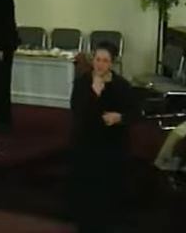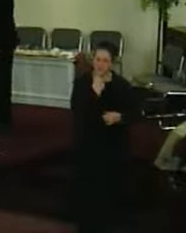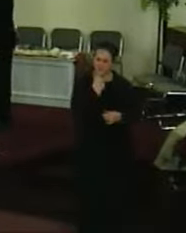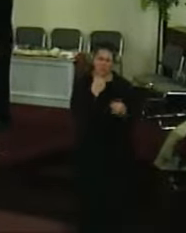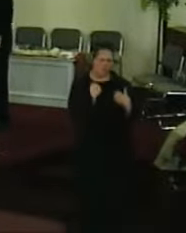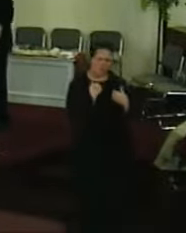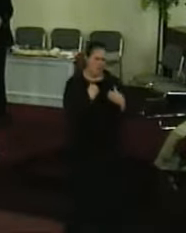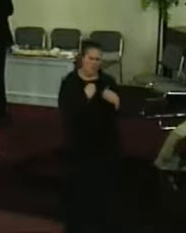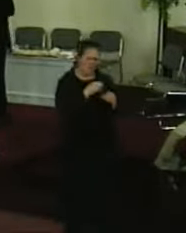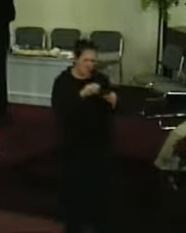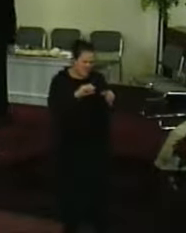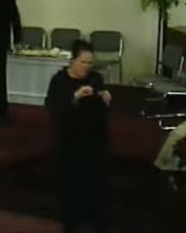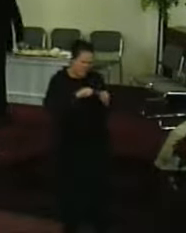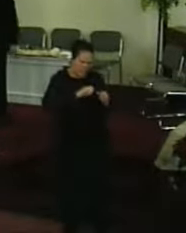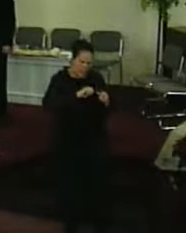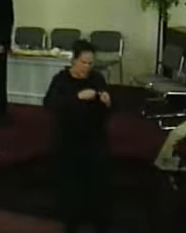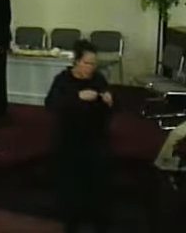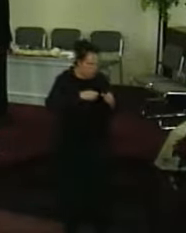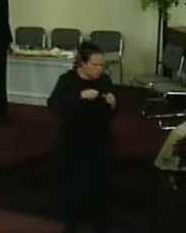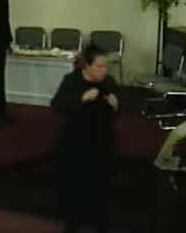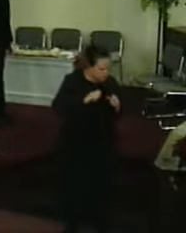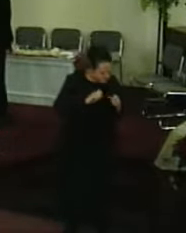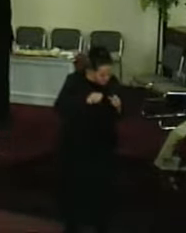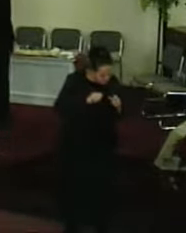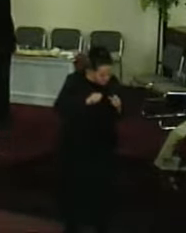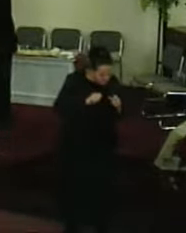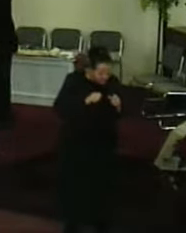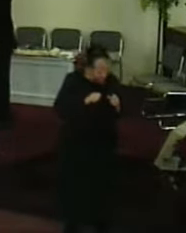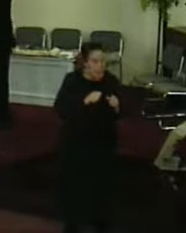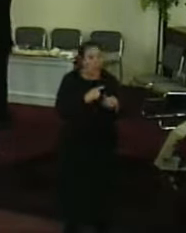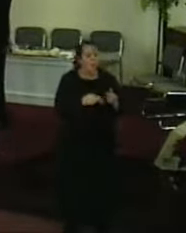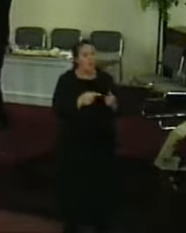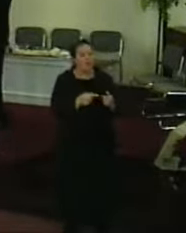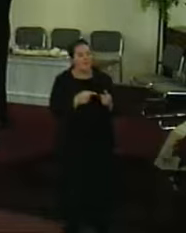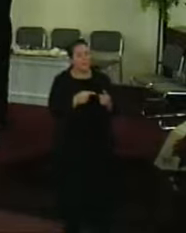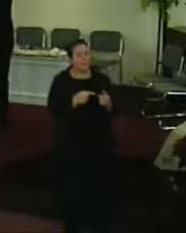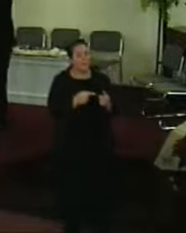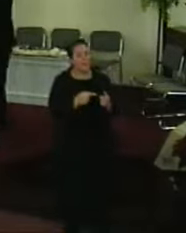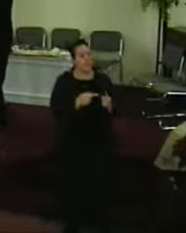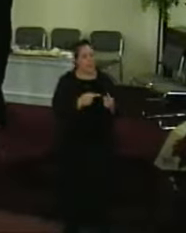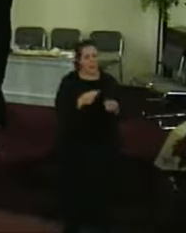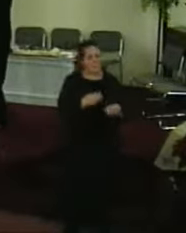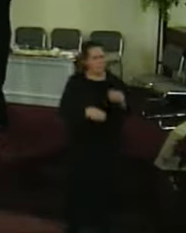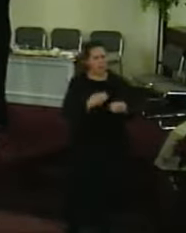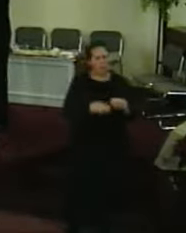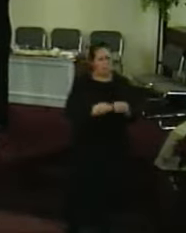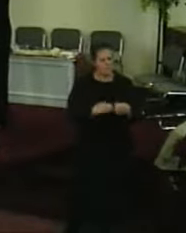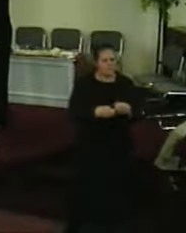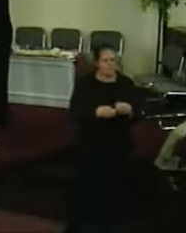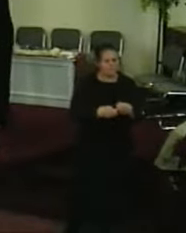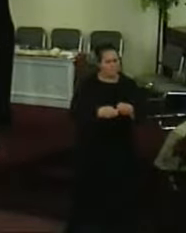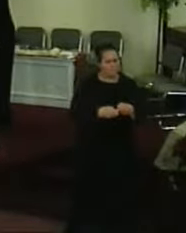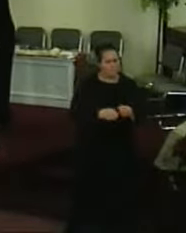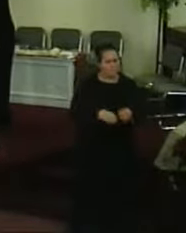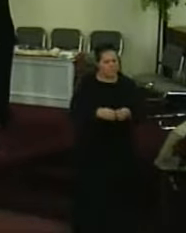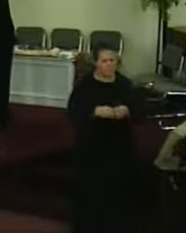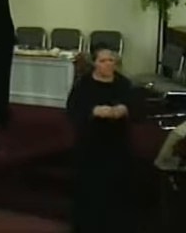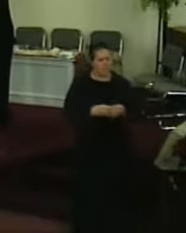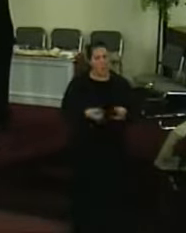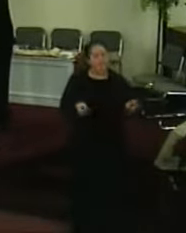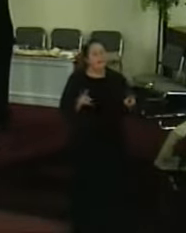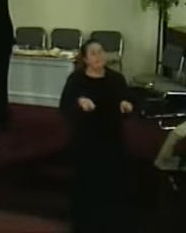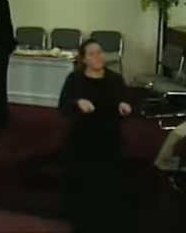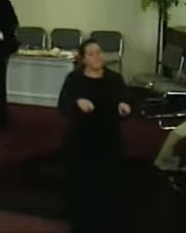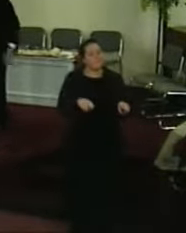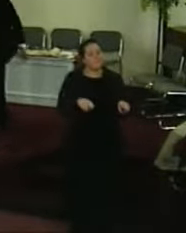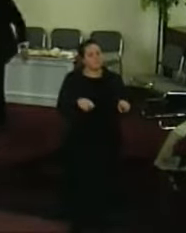And when that problem arises in your life, you get out that telescope and you look beyond the problem